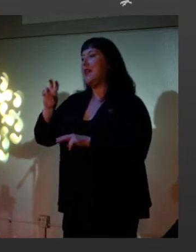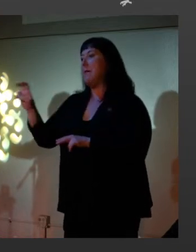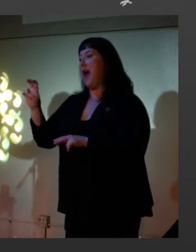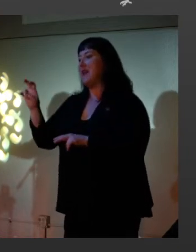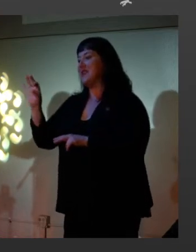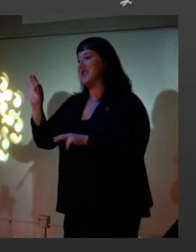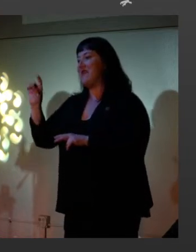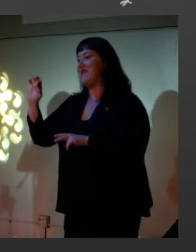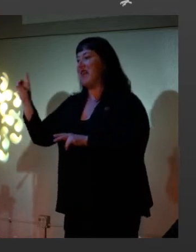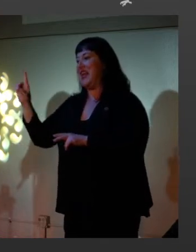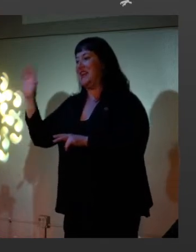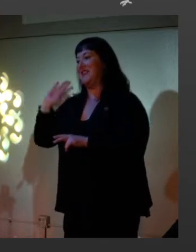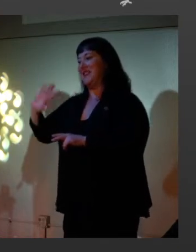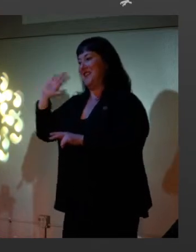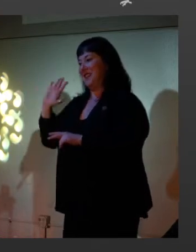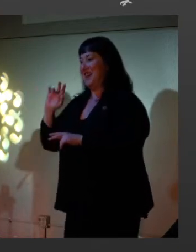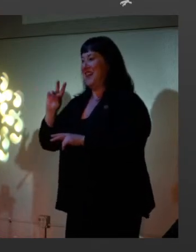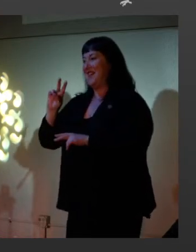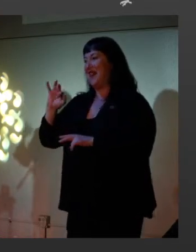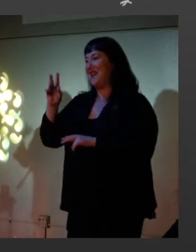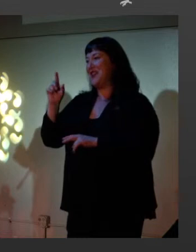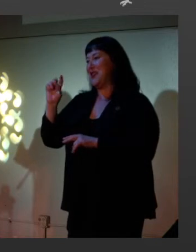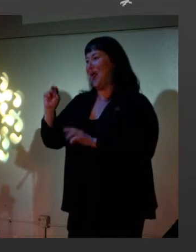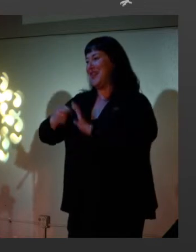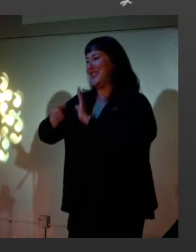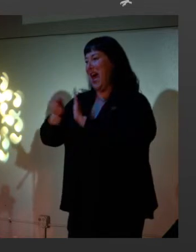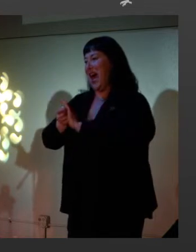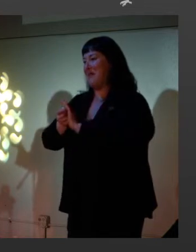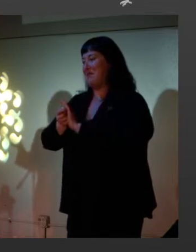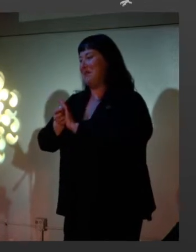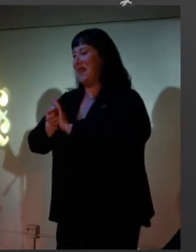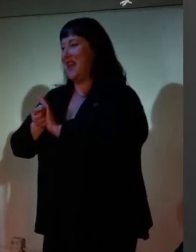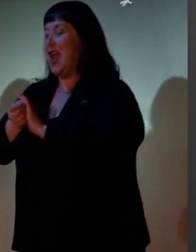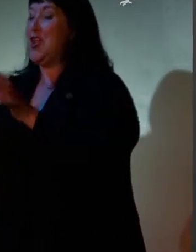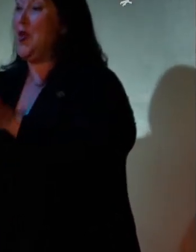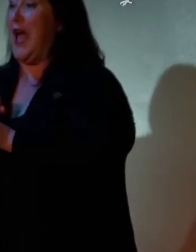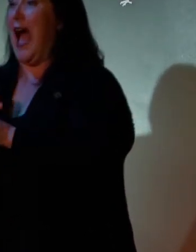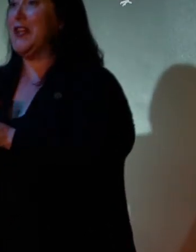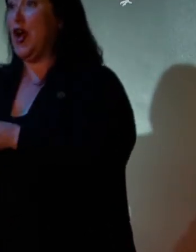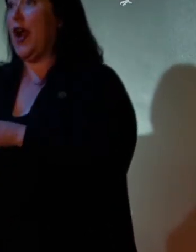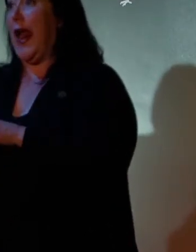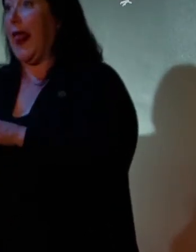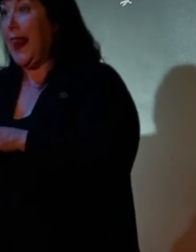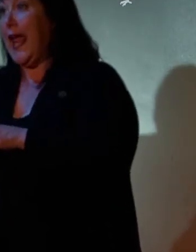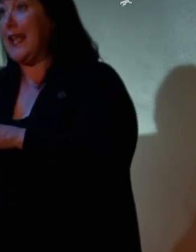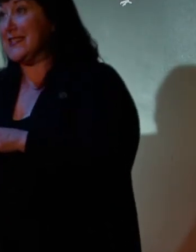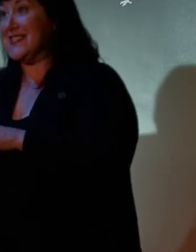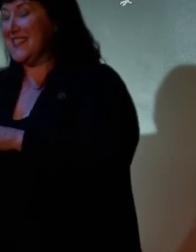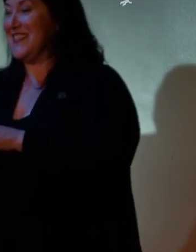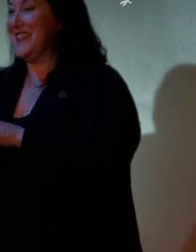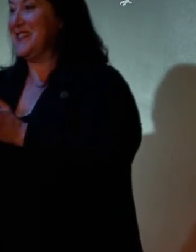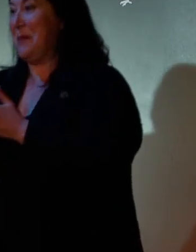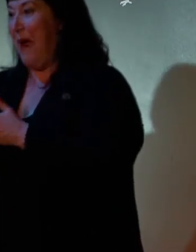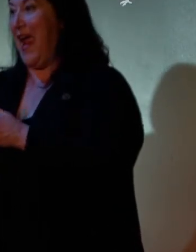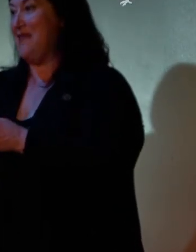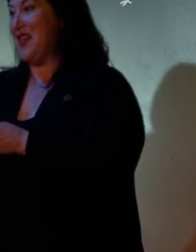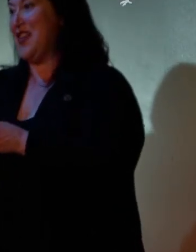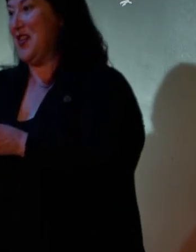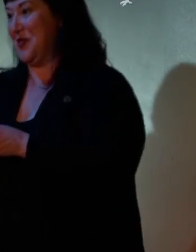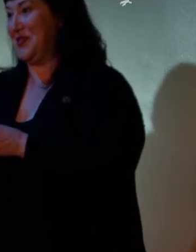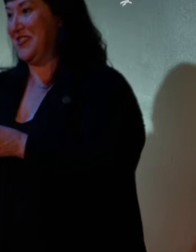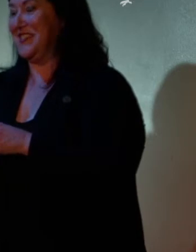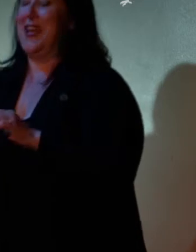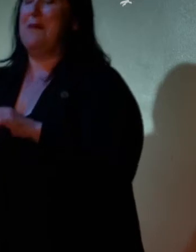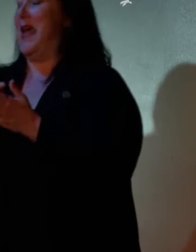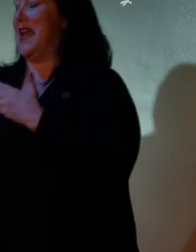clicks to pay for your news. I'm not in the news business. I don't know if that's accurate. So we're just going to go to Act Three very quickly.